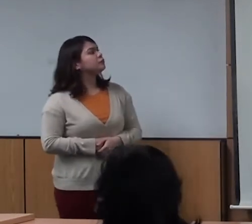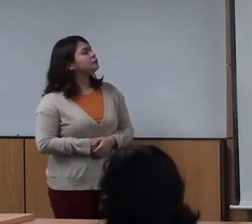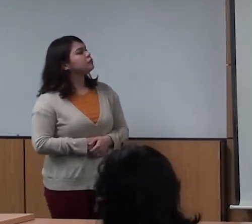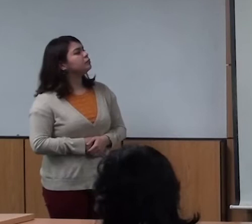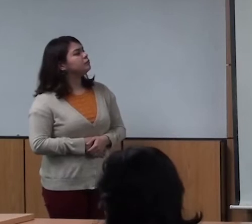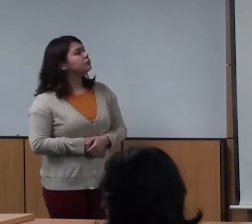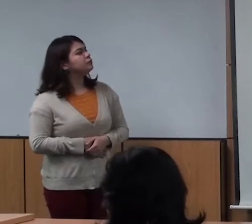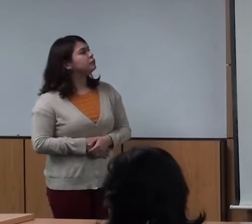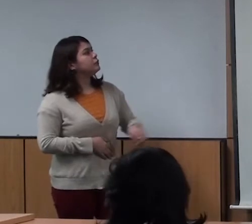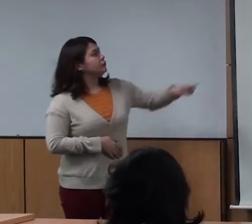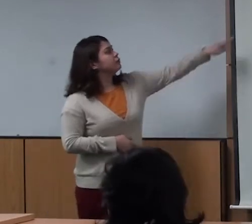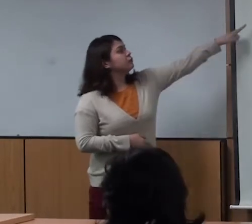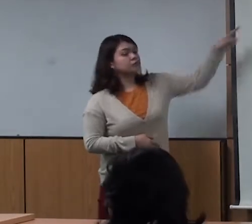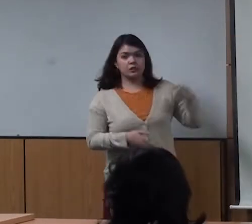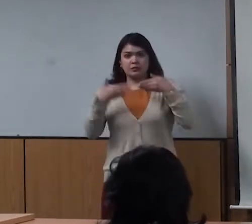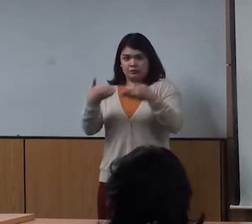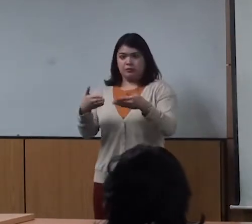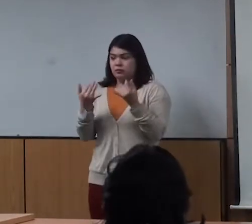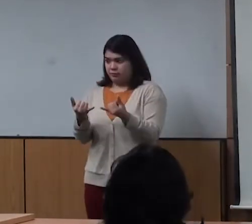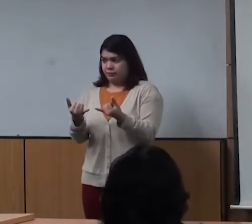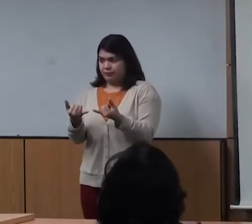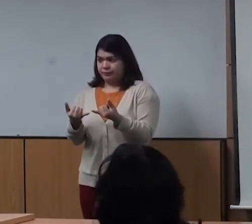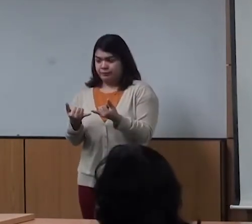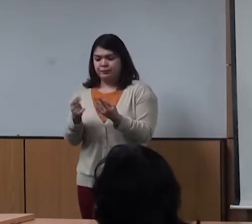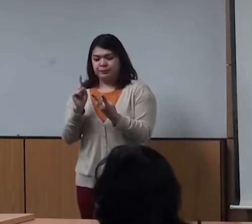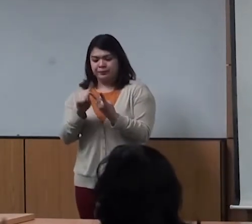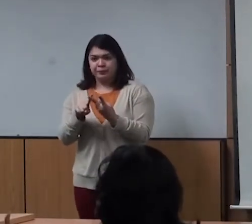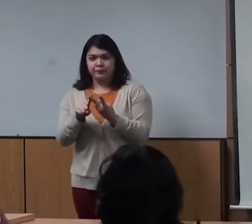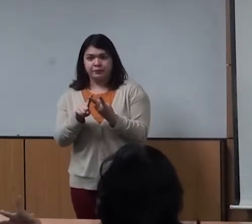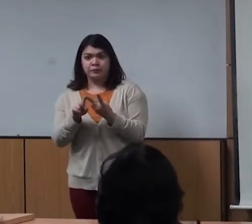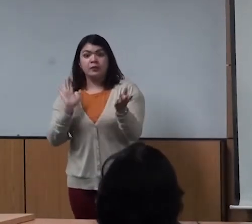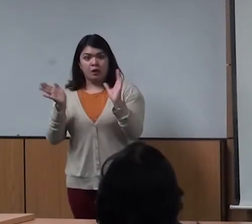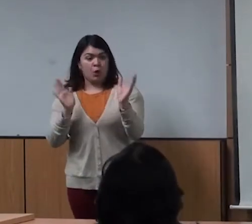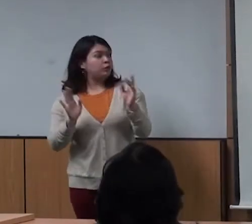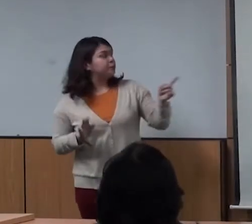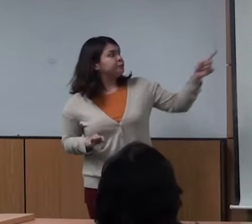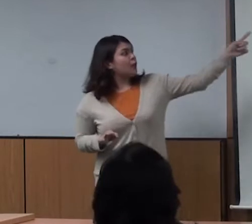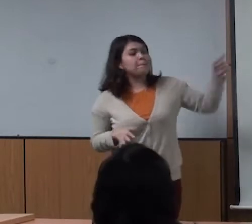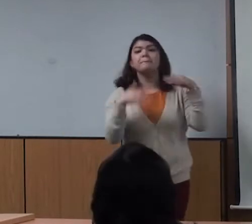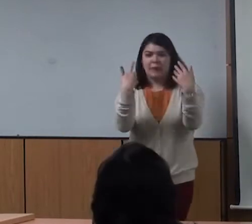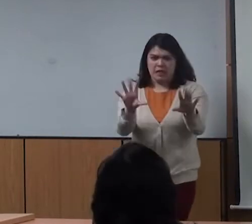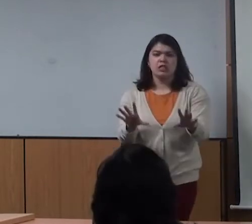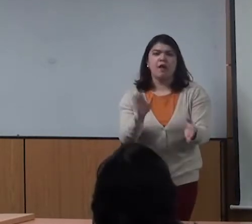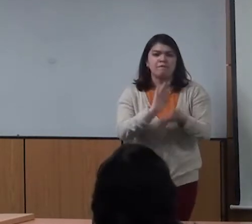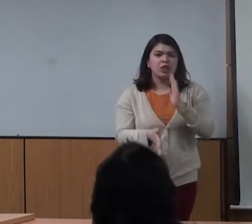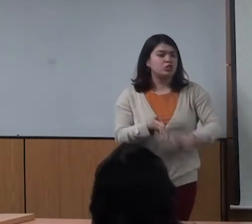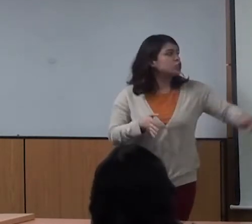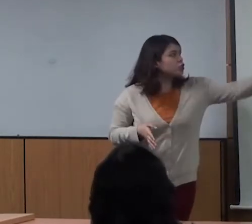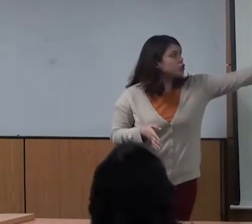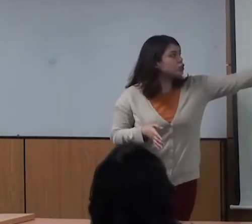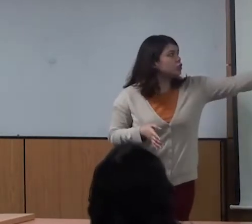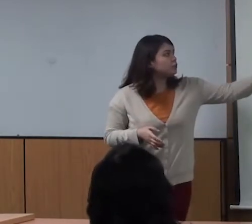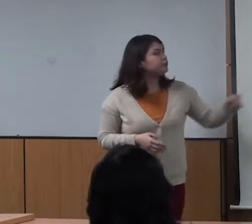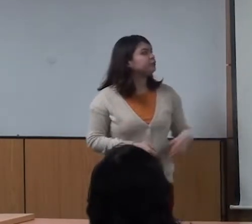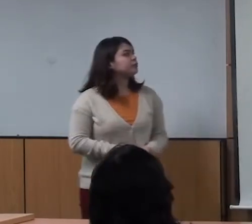place after the learning has taken place, after the learning process. So its purpose is